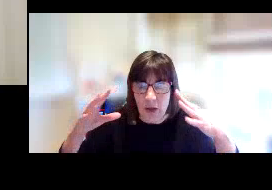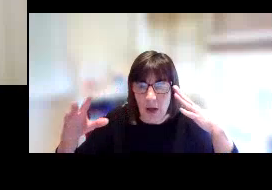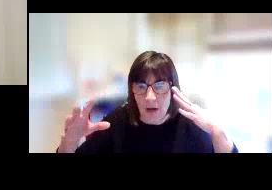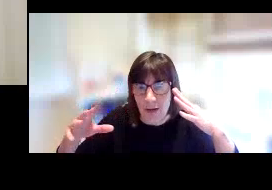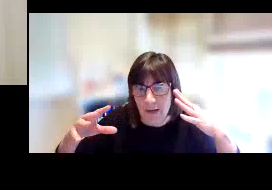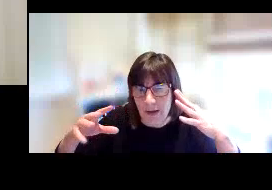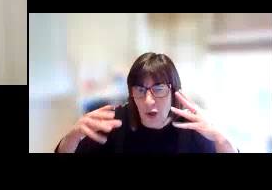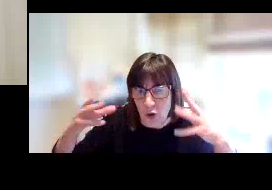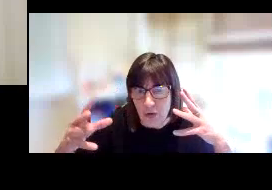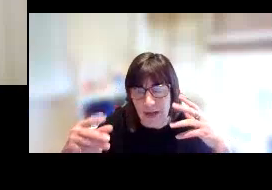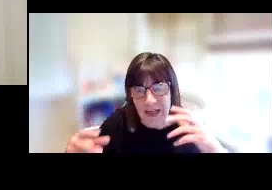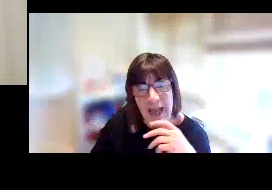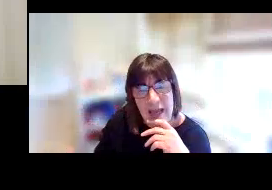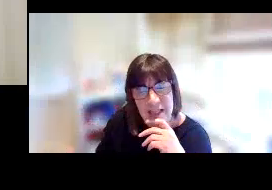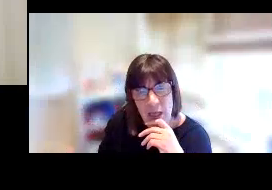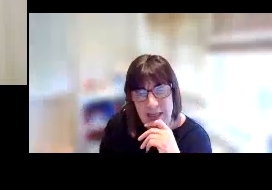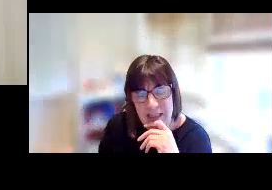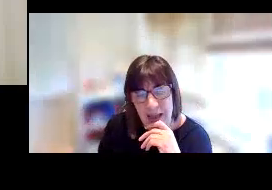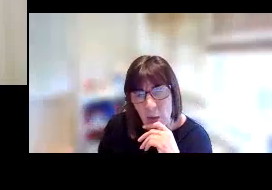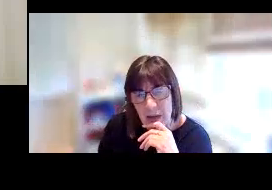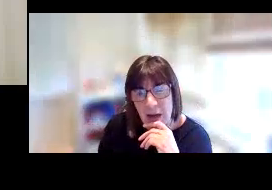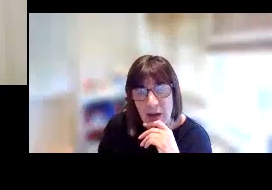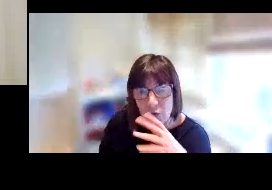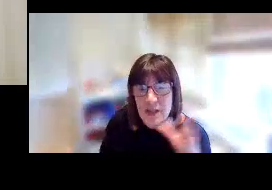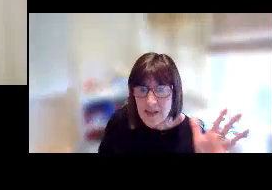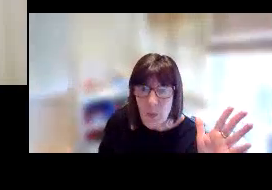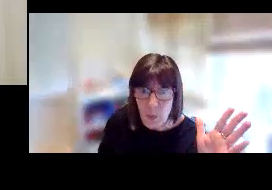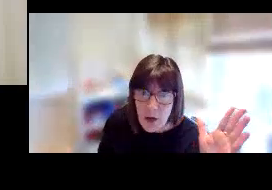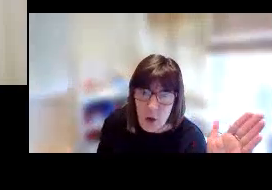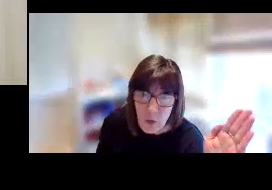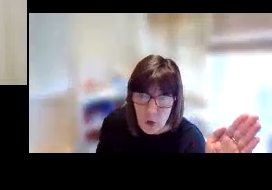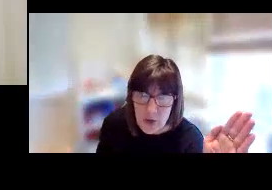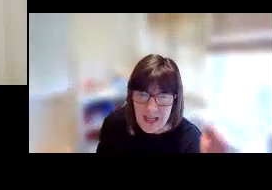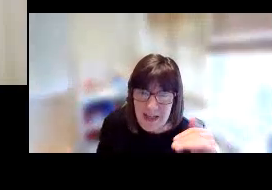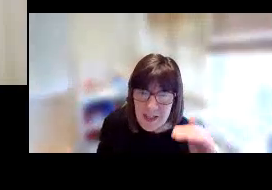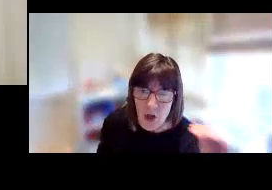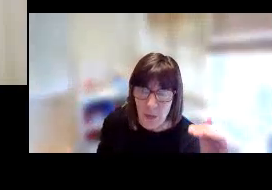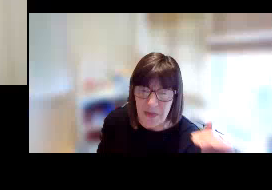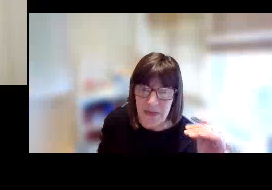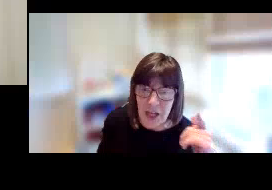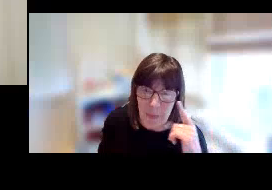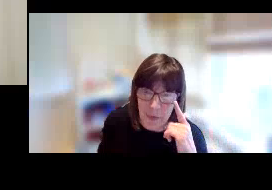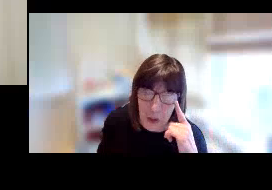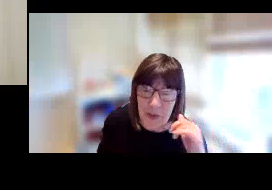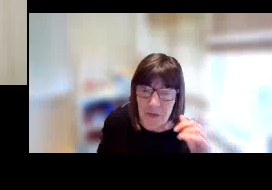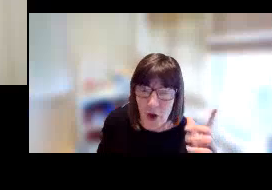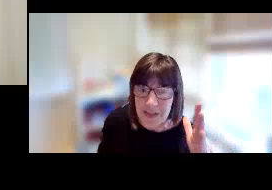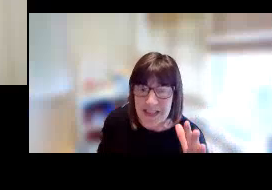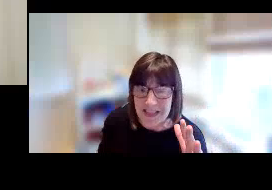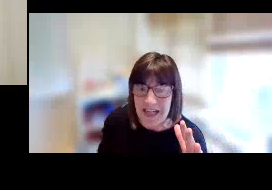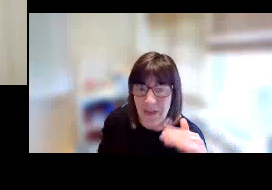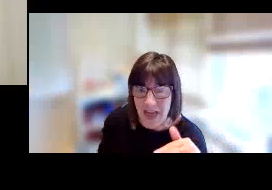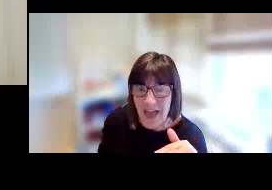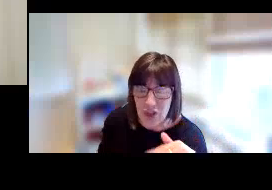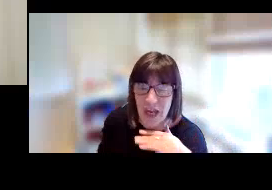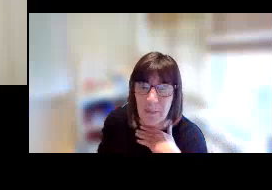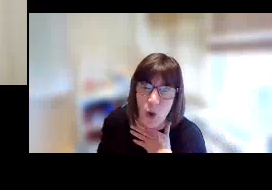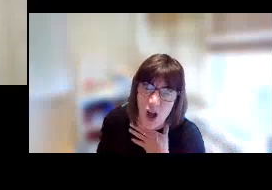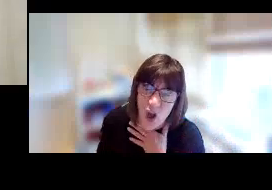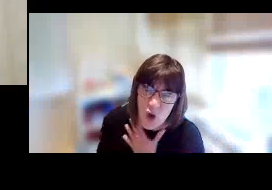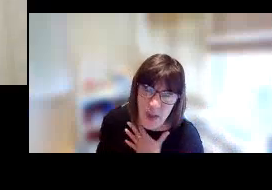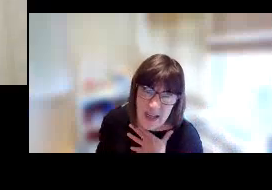much look, really. So is that, I mean, I fully understand it's not within the scope of the community pharmacy to deliver the